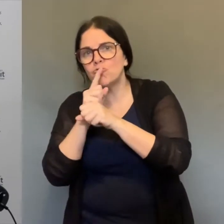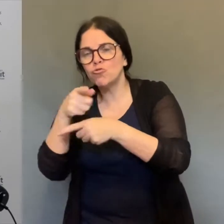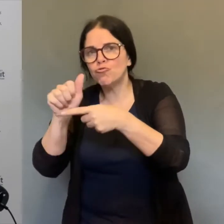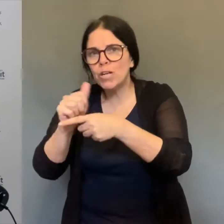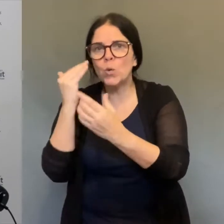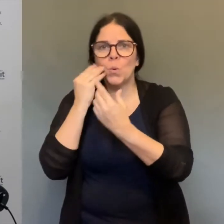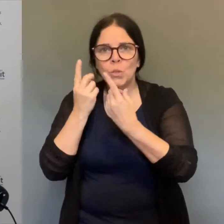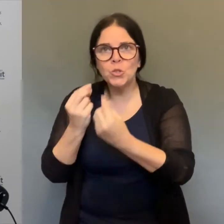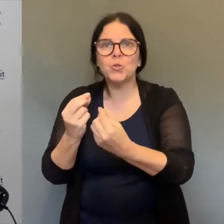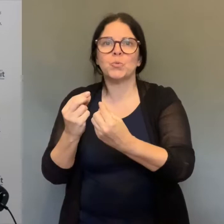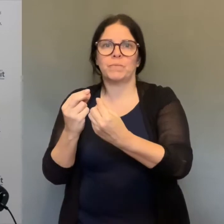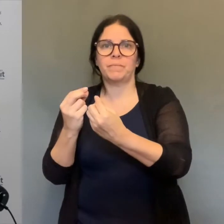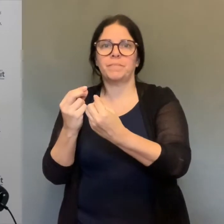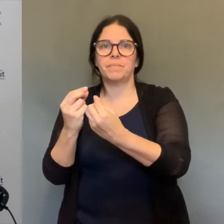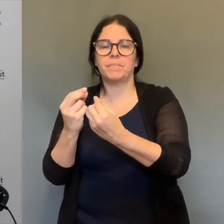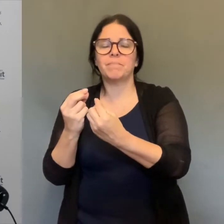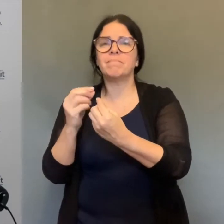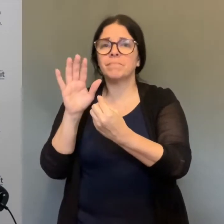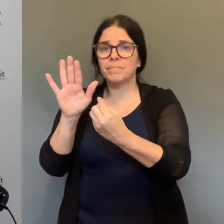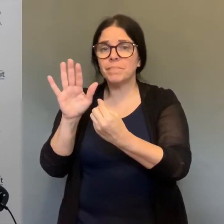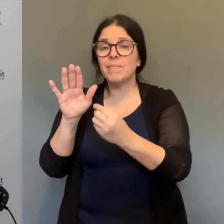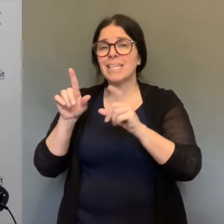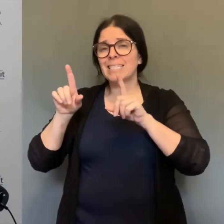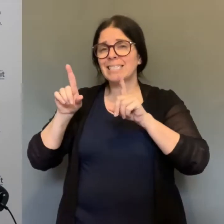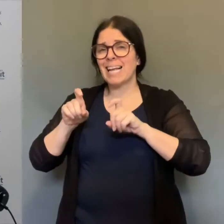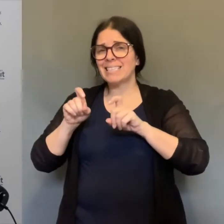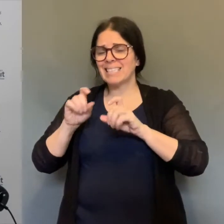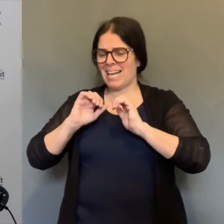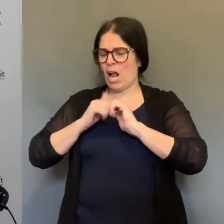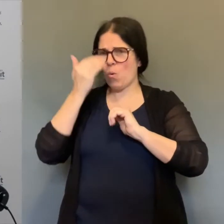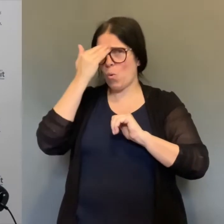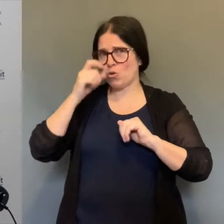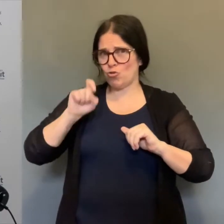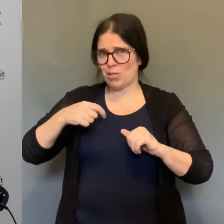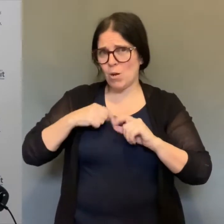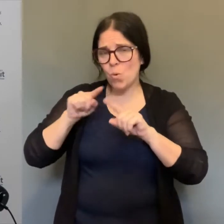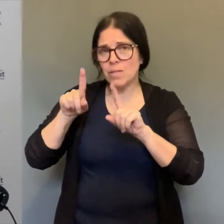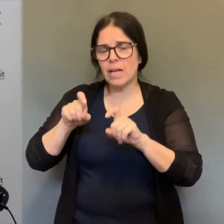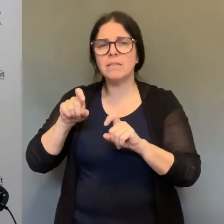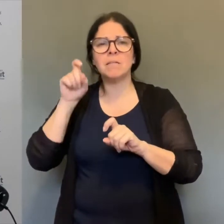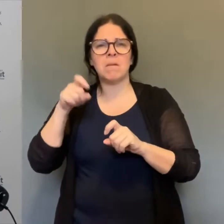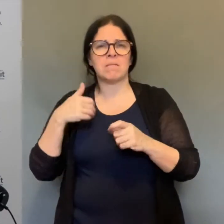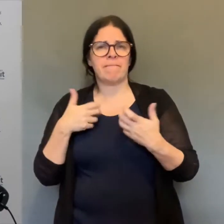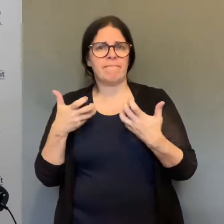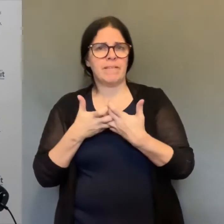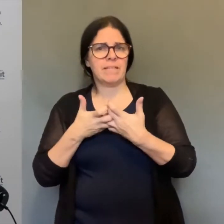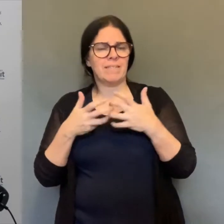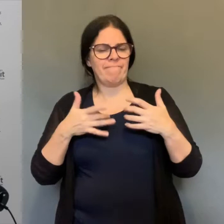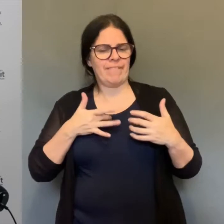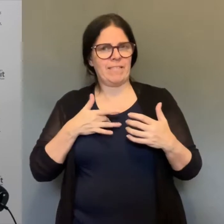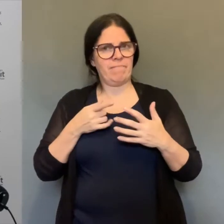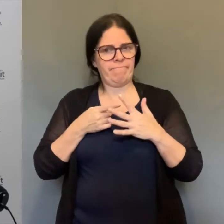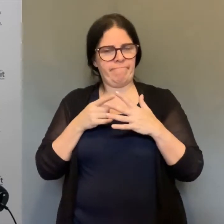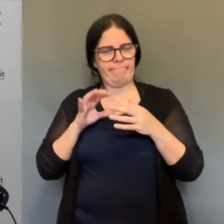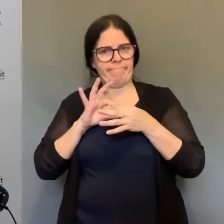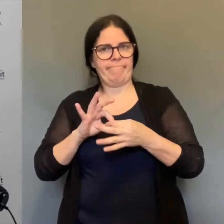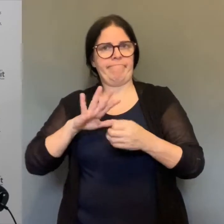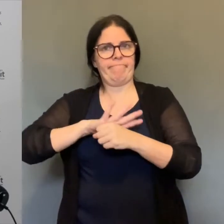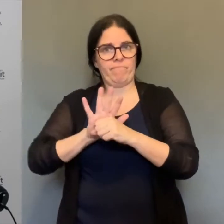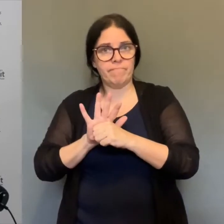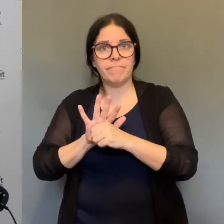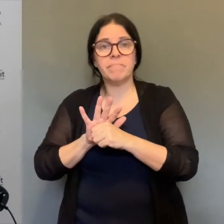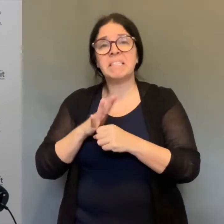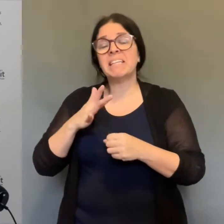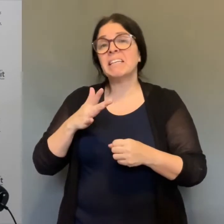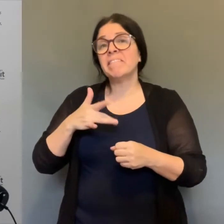such as being extremely tired, falling, nausea, vomiting, chills, headaches. If you are feeling unwell and need to